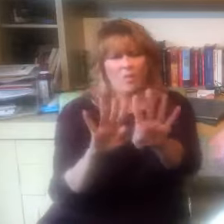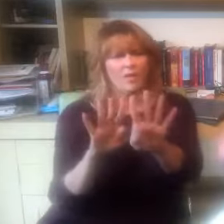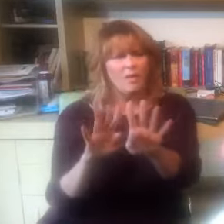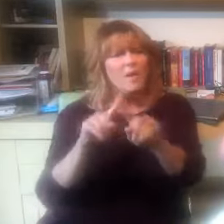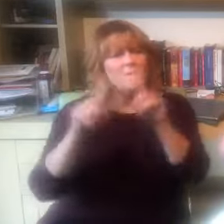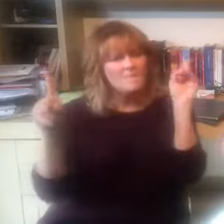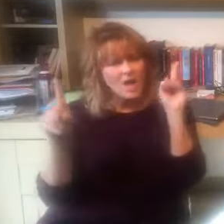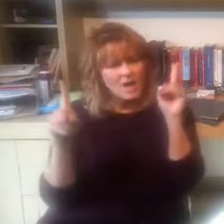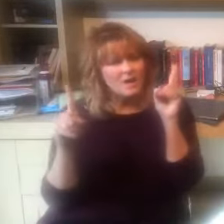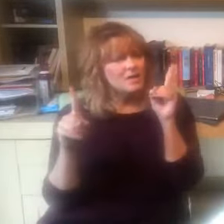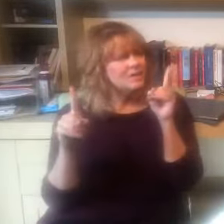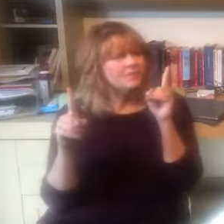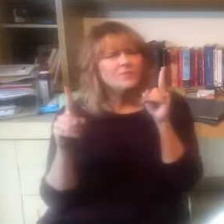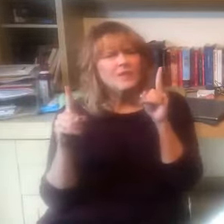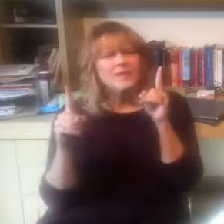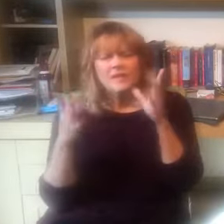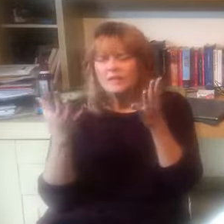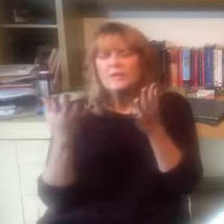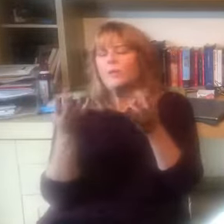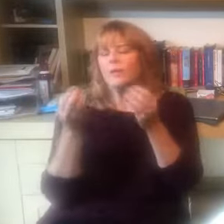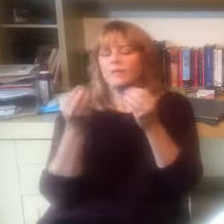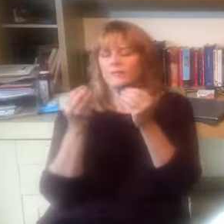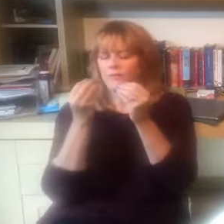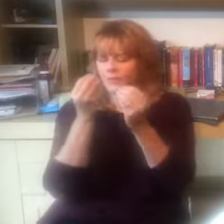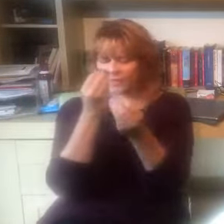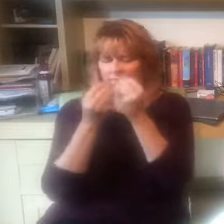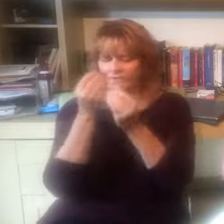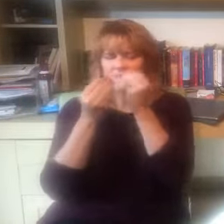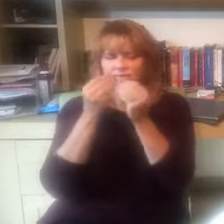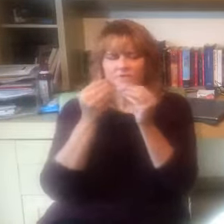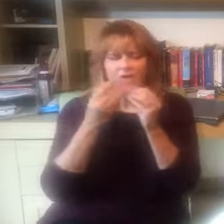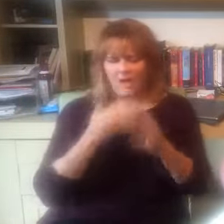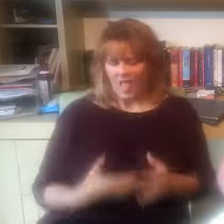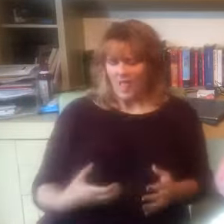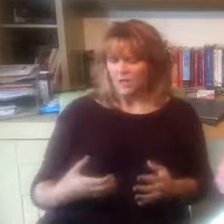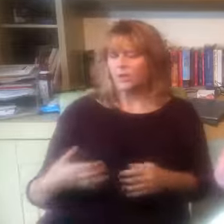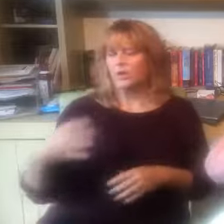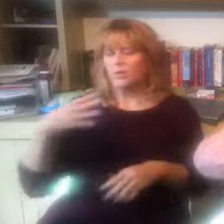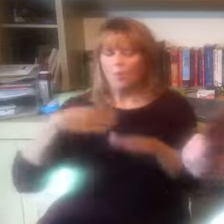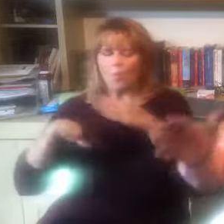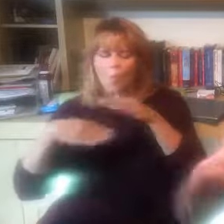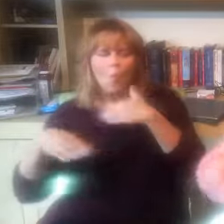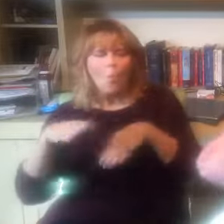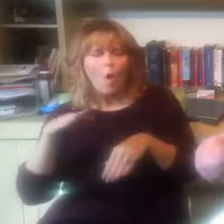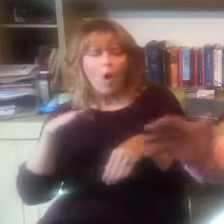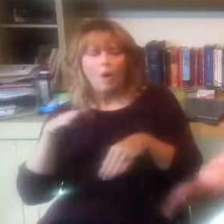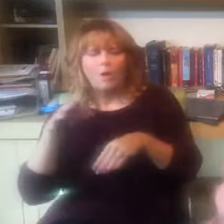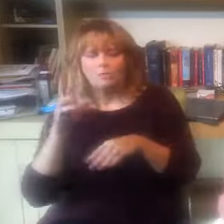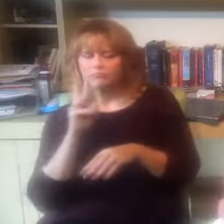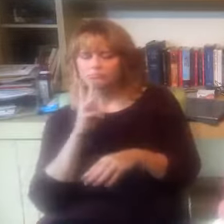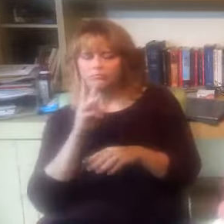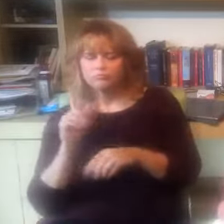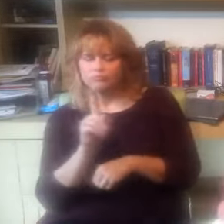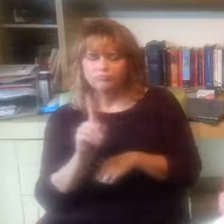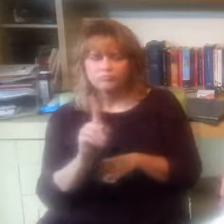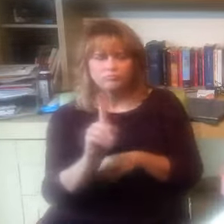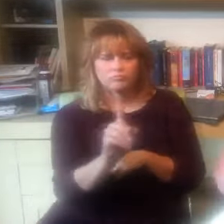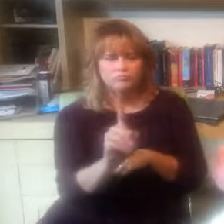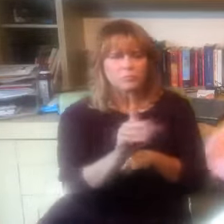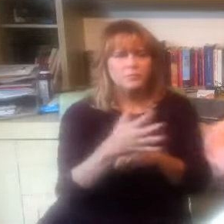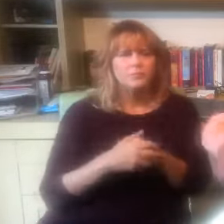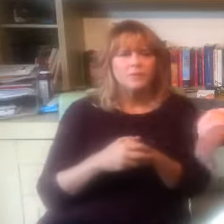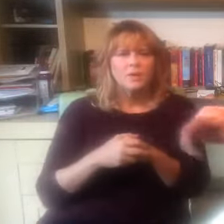after he would feed the hungry or walk on the water or whatever he would do,